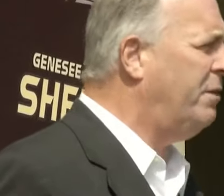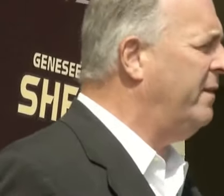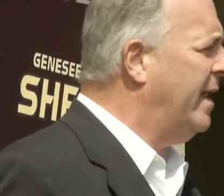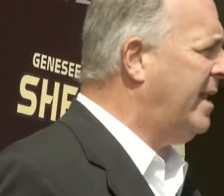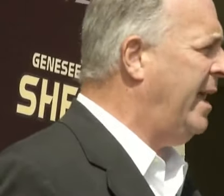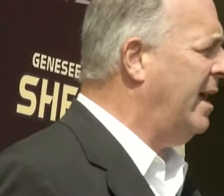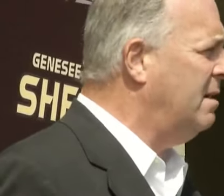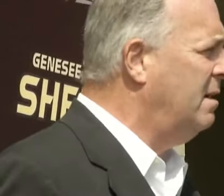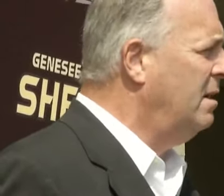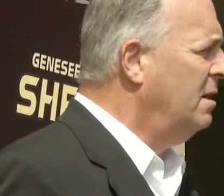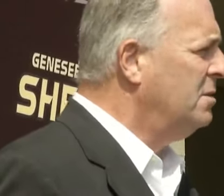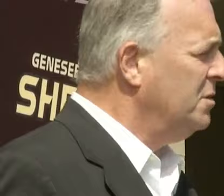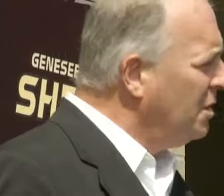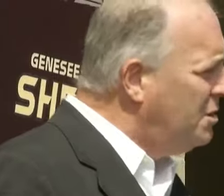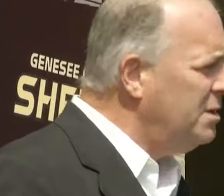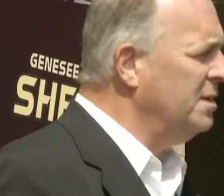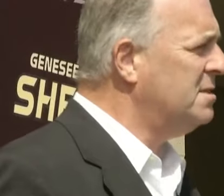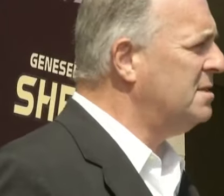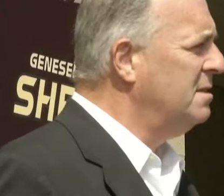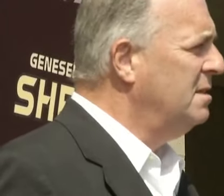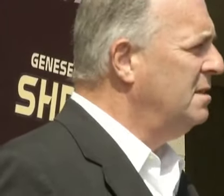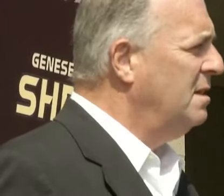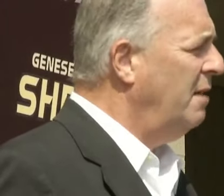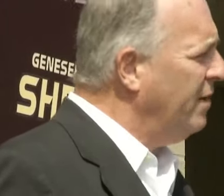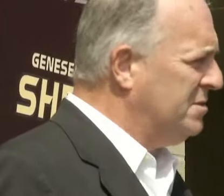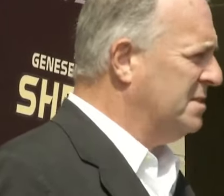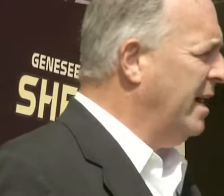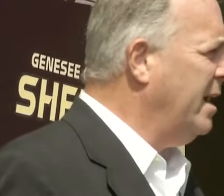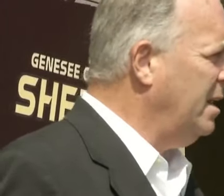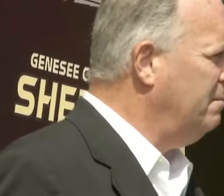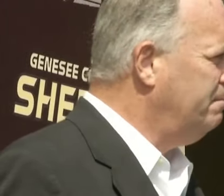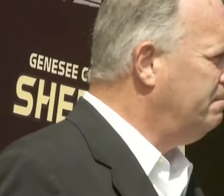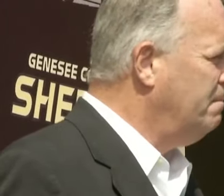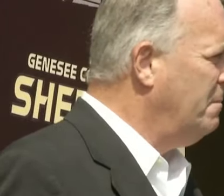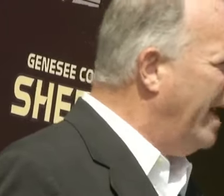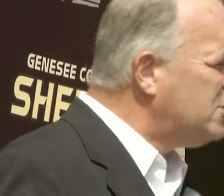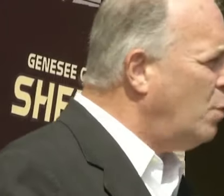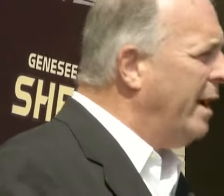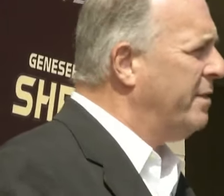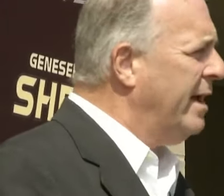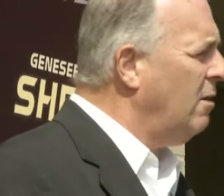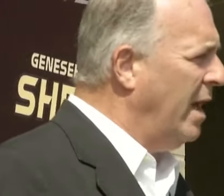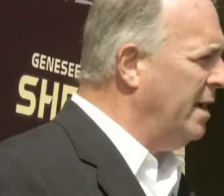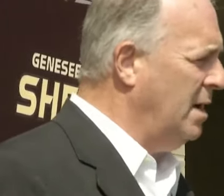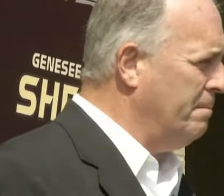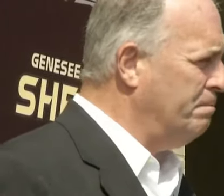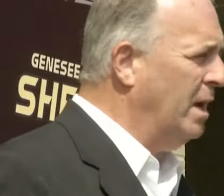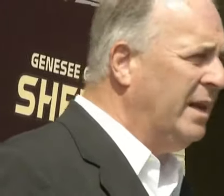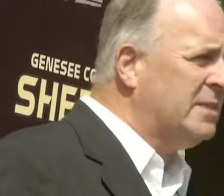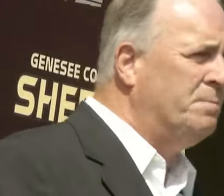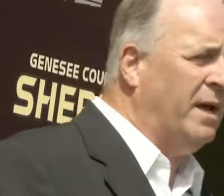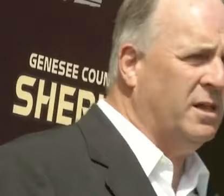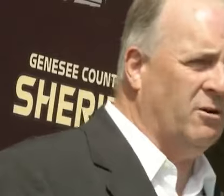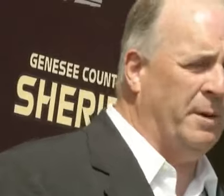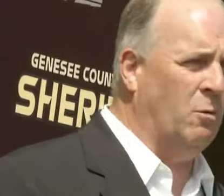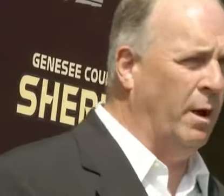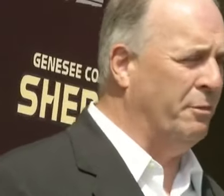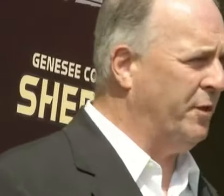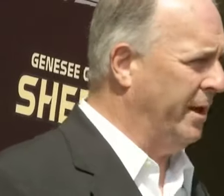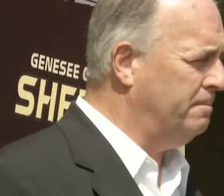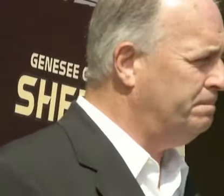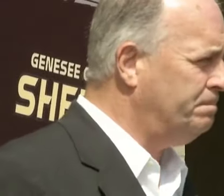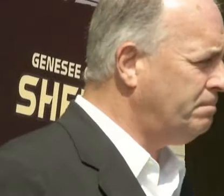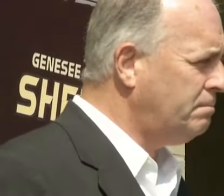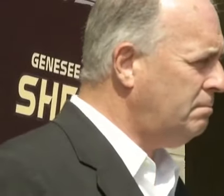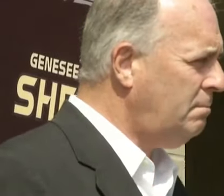have, everything they can, to the goodness of our society. That's why they are lined up. But let's be clear about